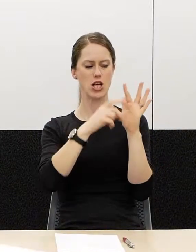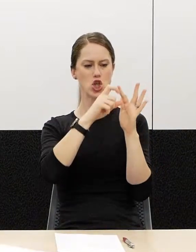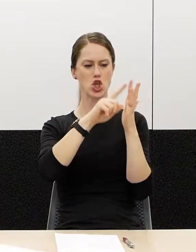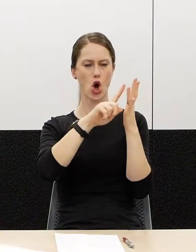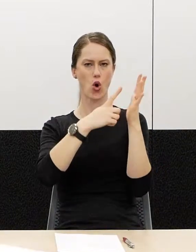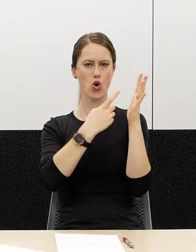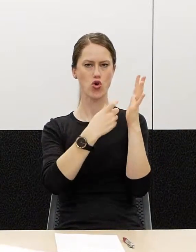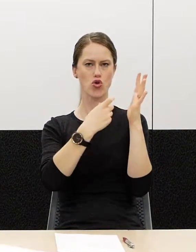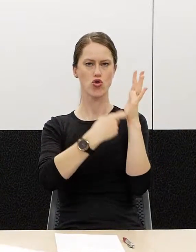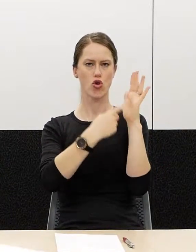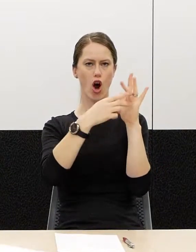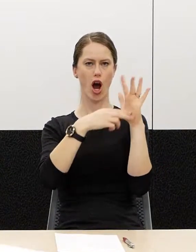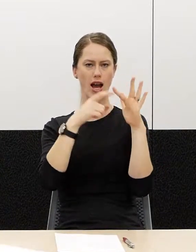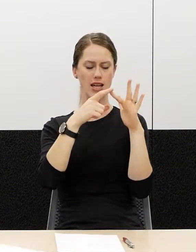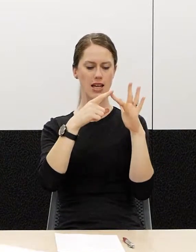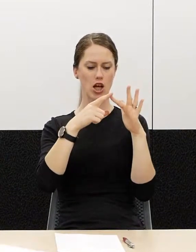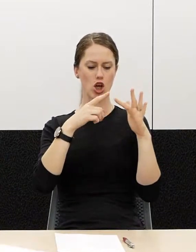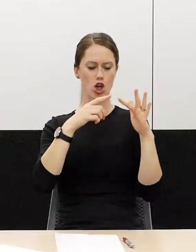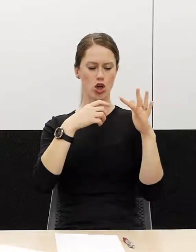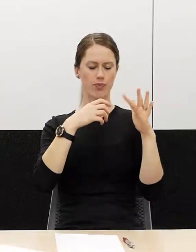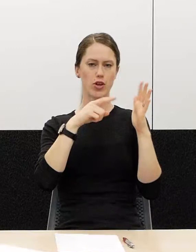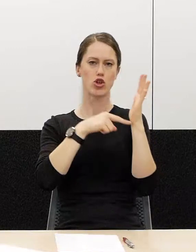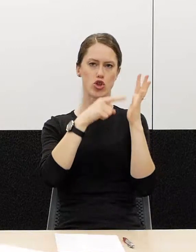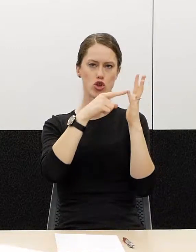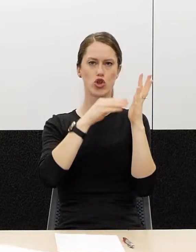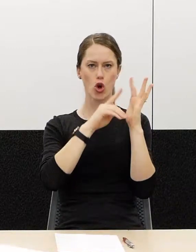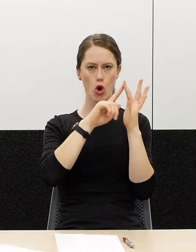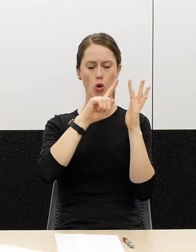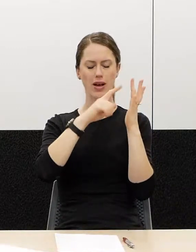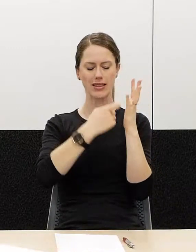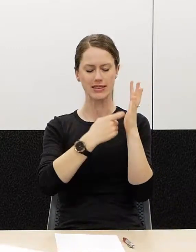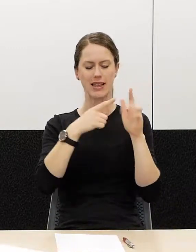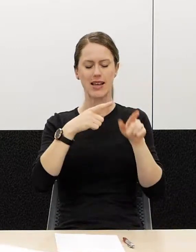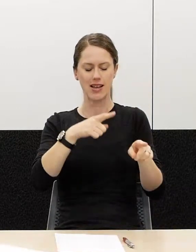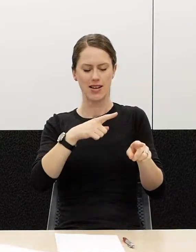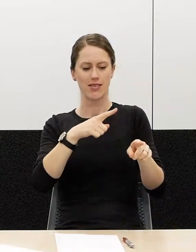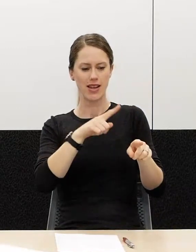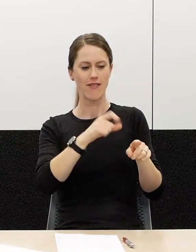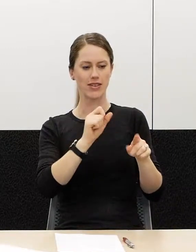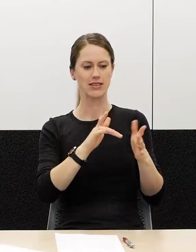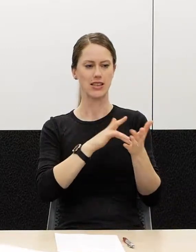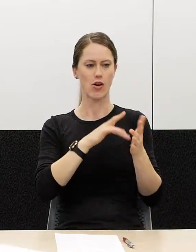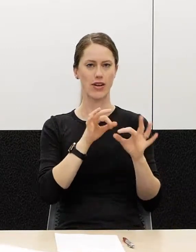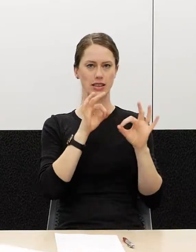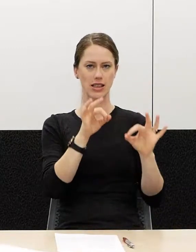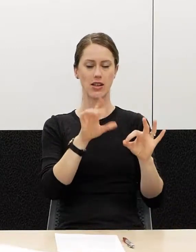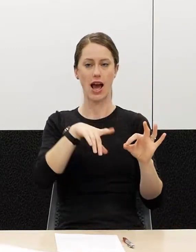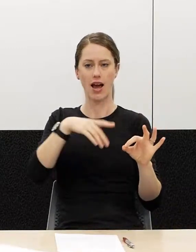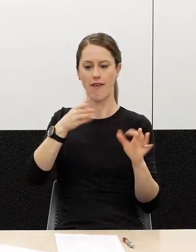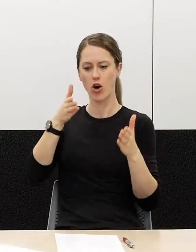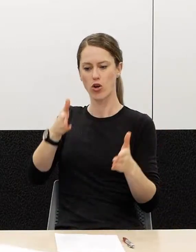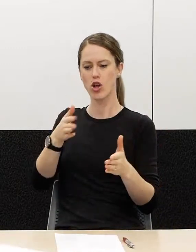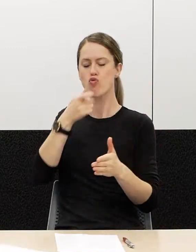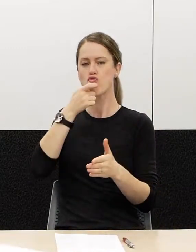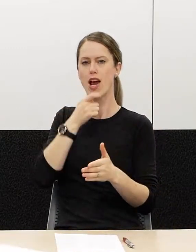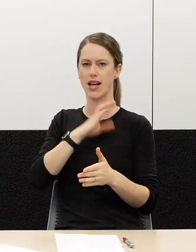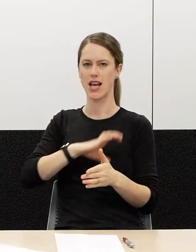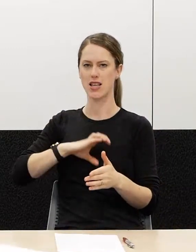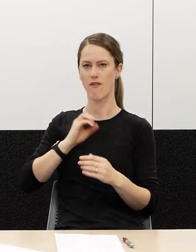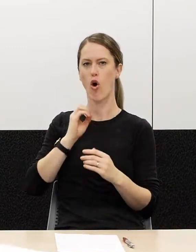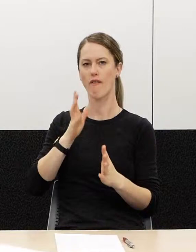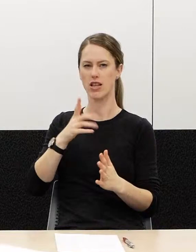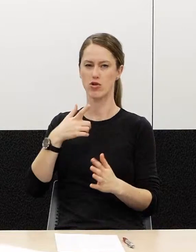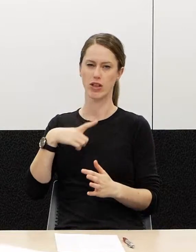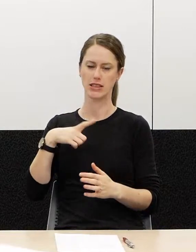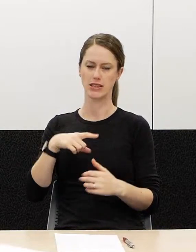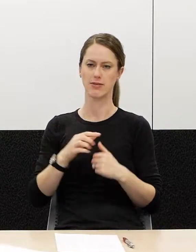to ensure the quality of their work. And there are other examples, but they are particularly focused on the more uncommon cancers for obvious reasons,